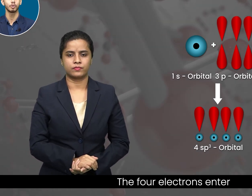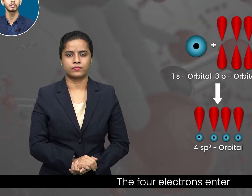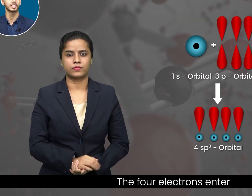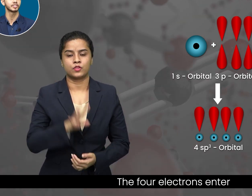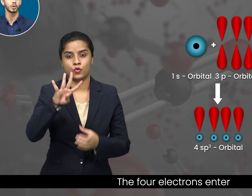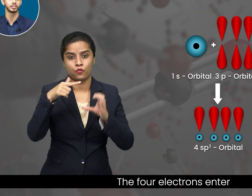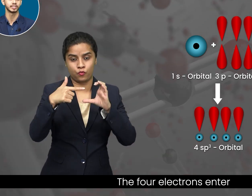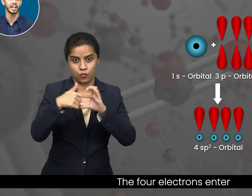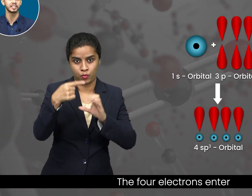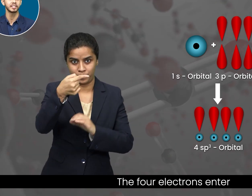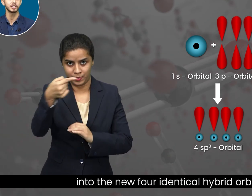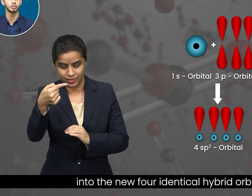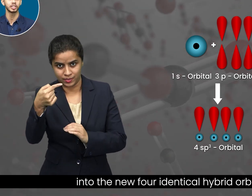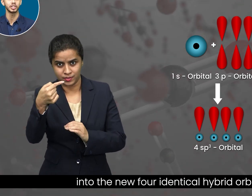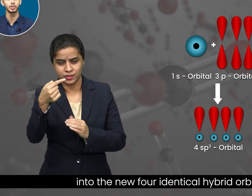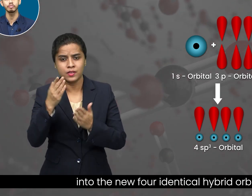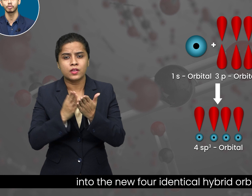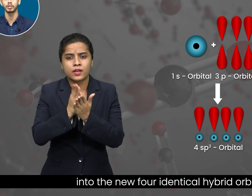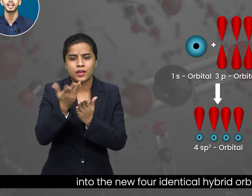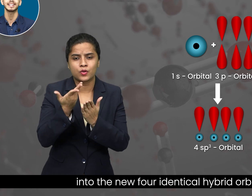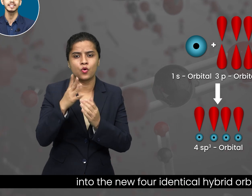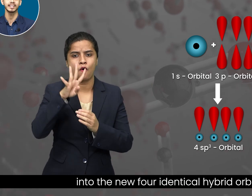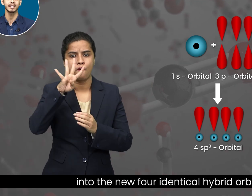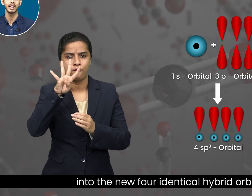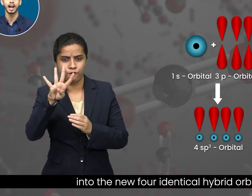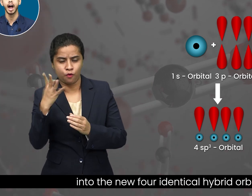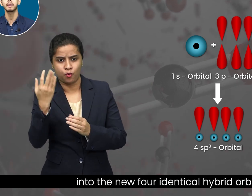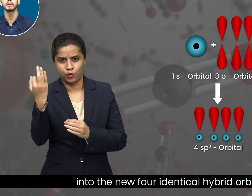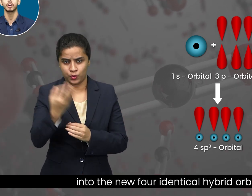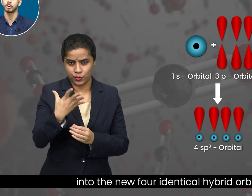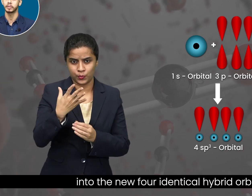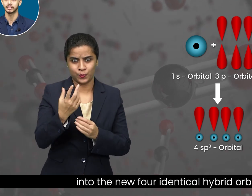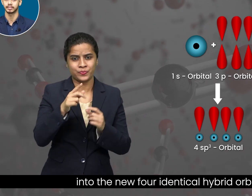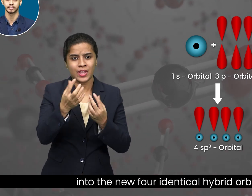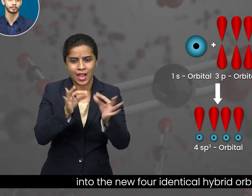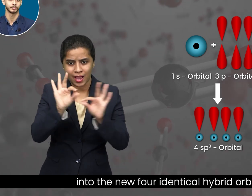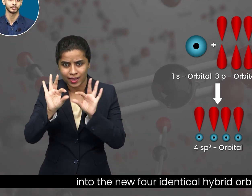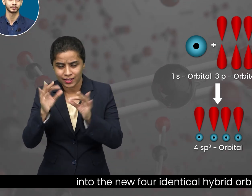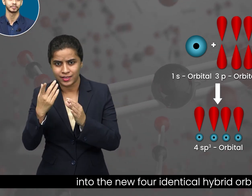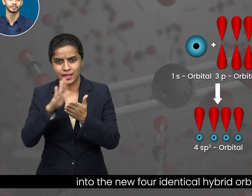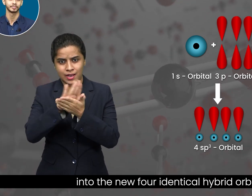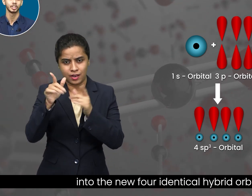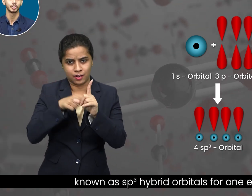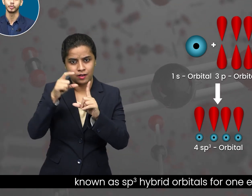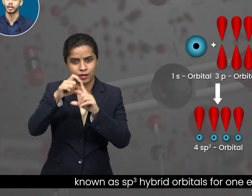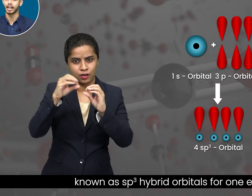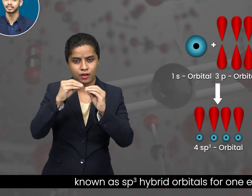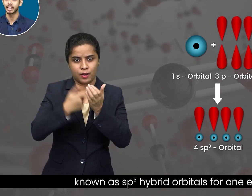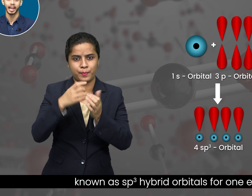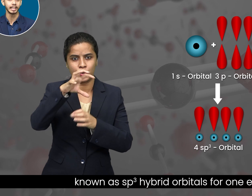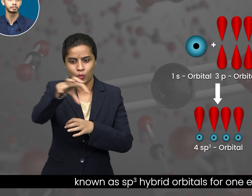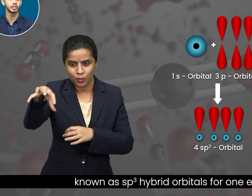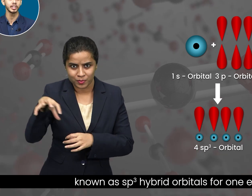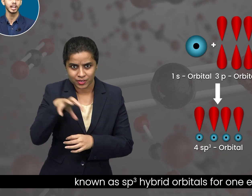The 4 electrons enter into the new 4 identical hybrid orbitals known